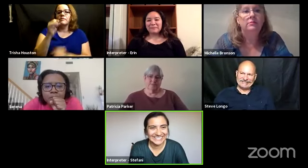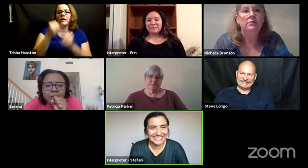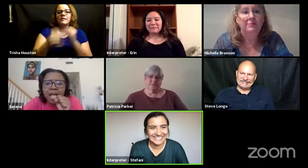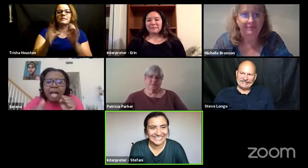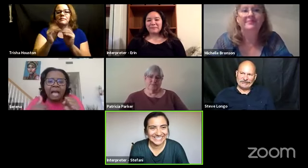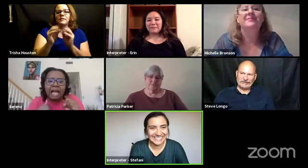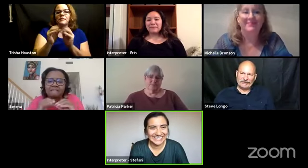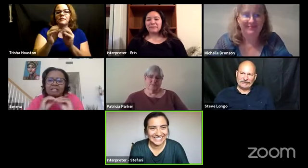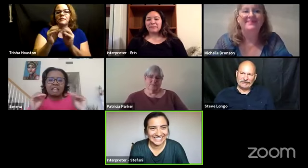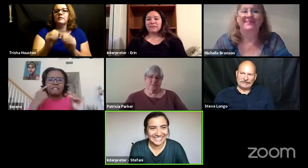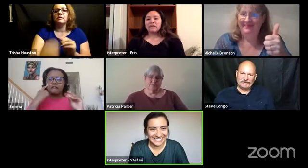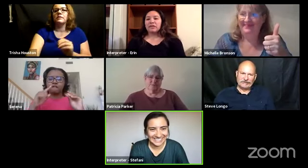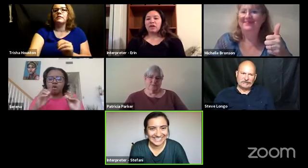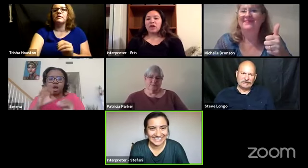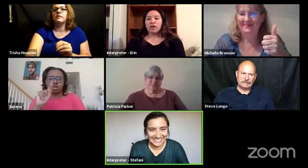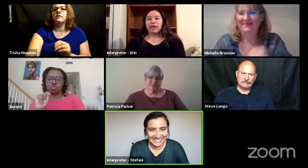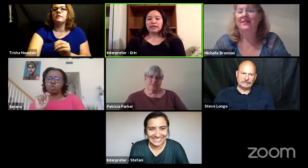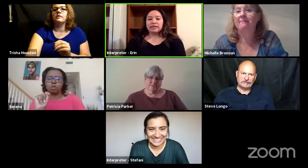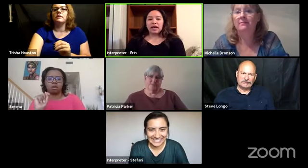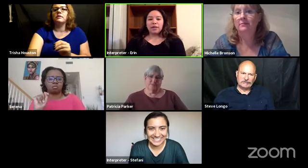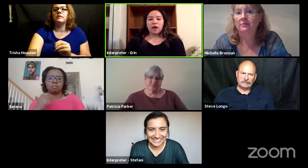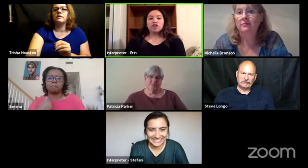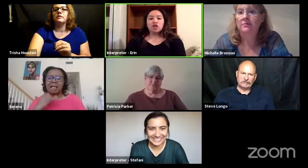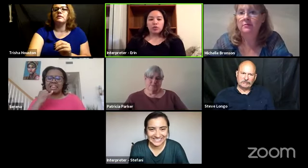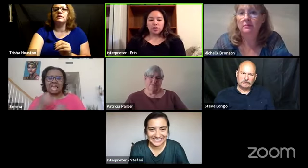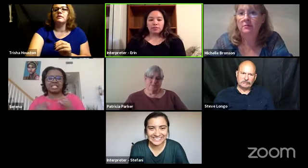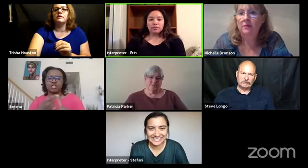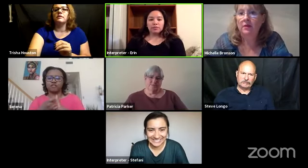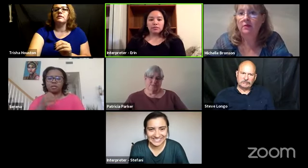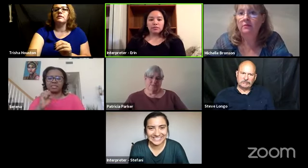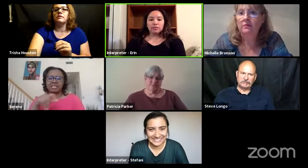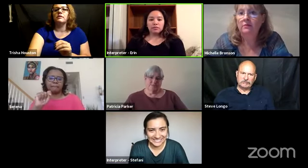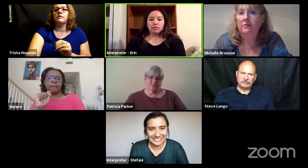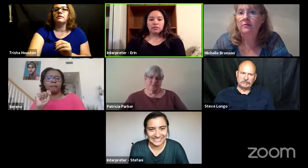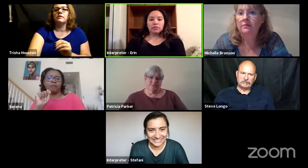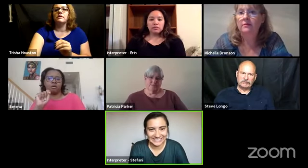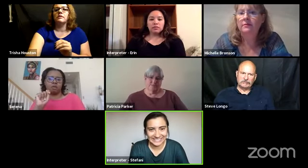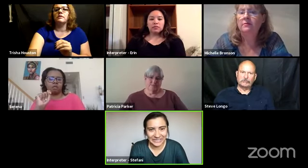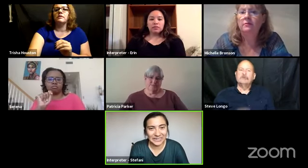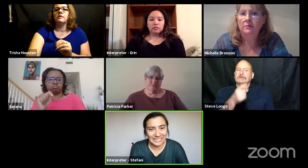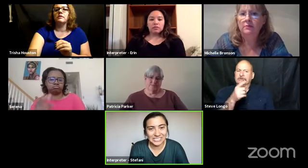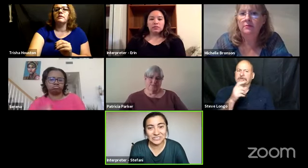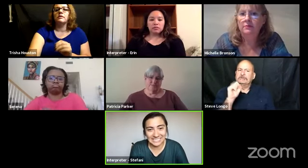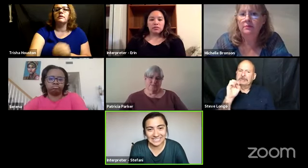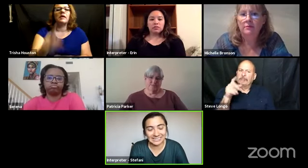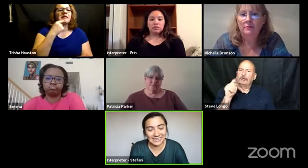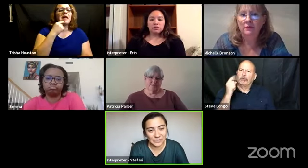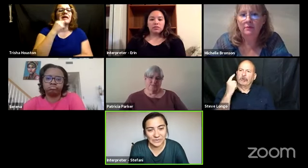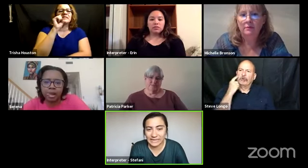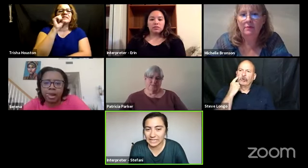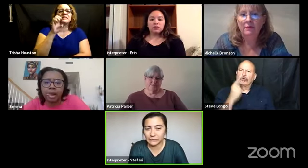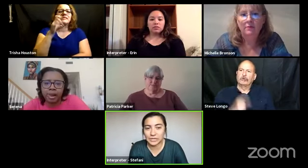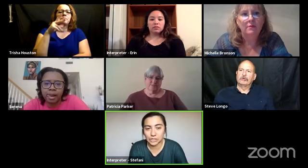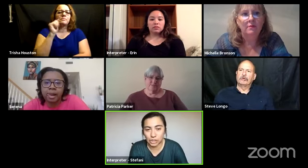Okay, yes, October. Okay, and Serena's saying correct. We don't have anything from October, but we